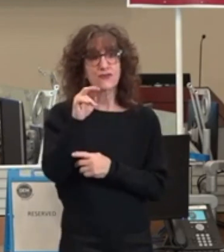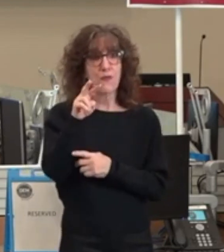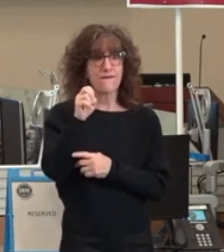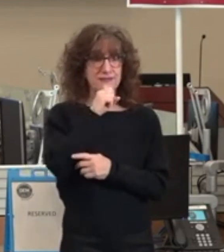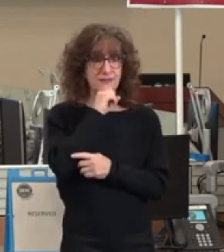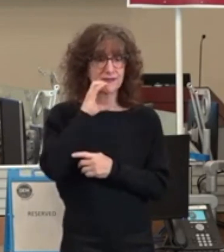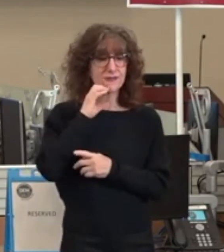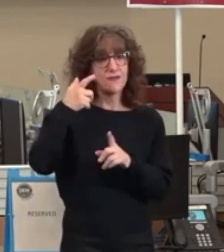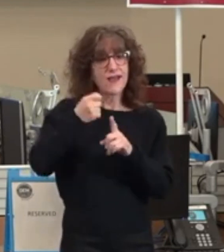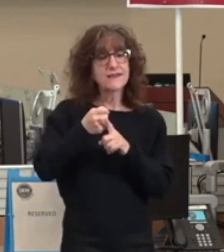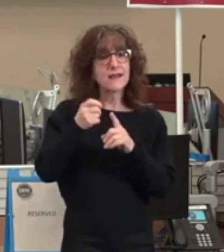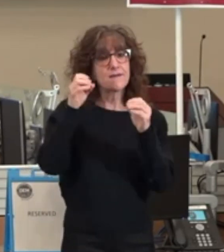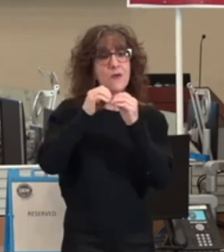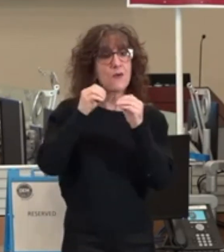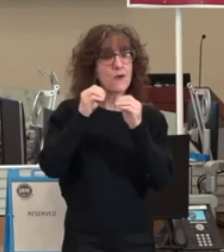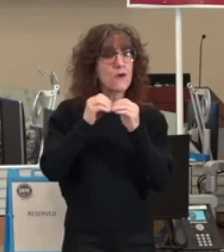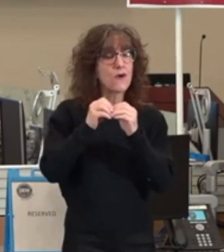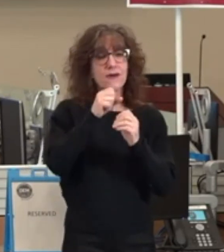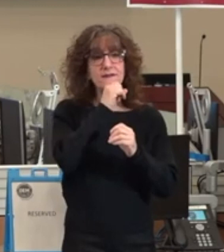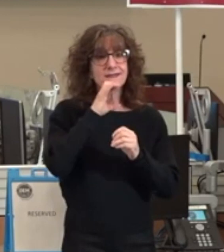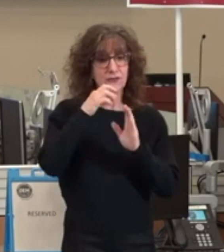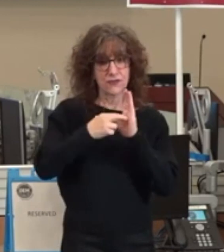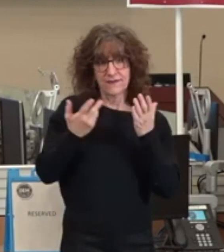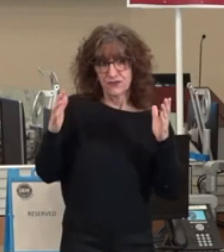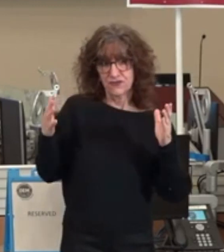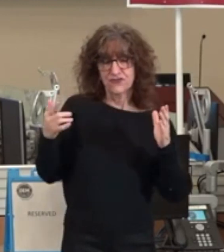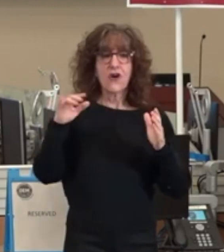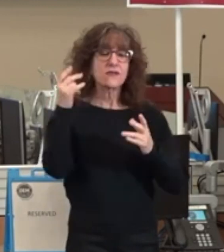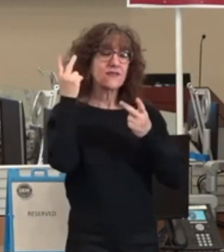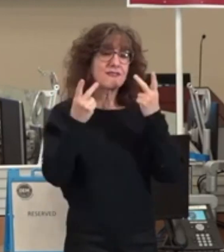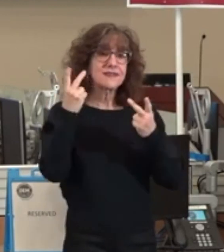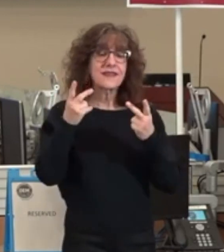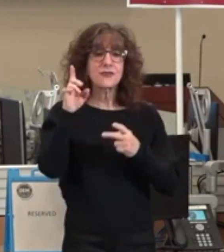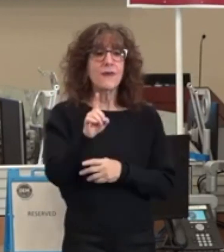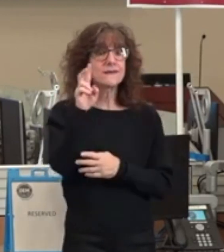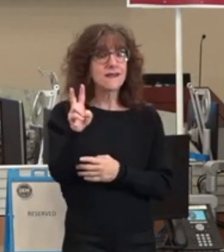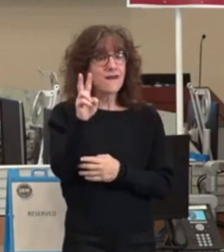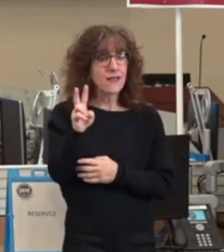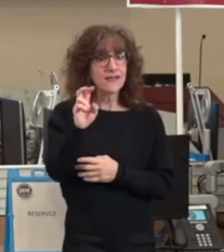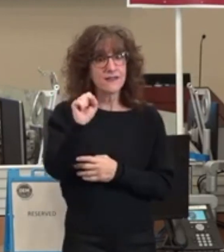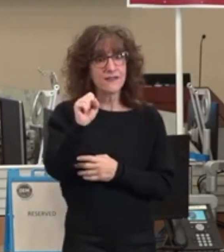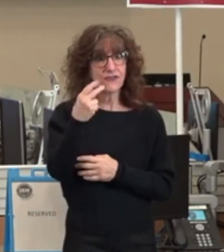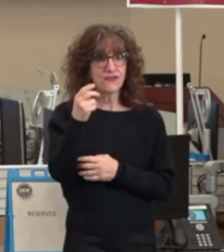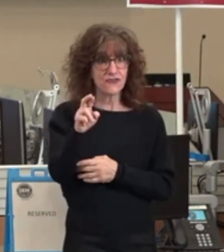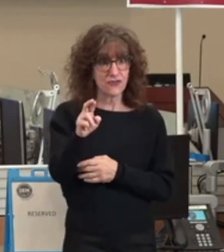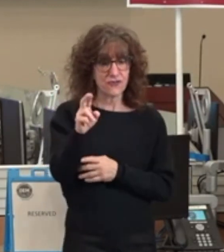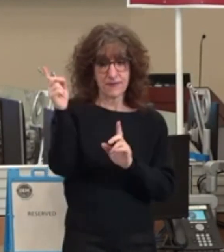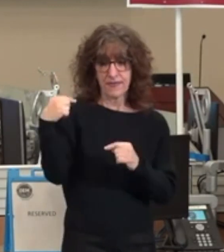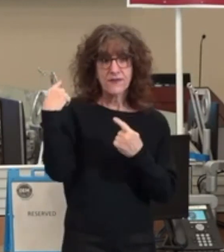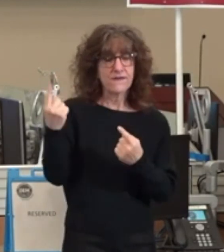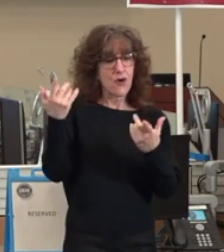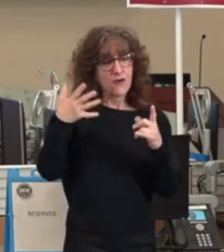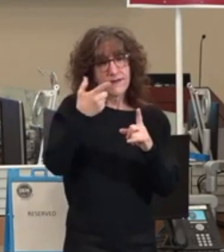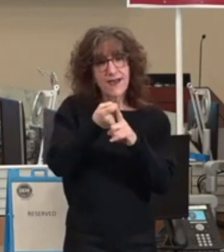Facility to vaccinate additional seniors who were pre-registered, and we also visited a domestic violence shelter. So far, we have